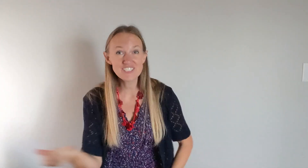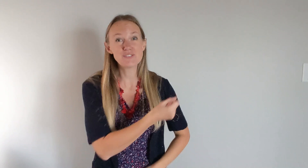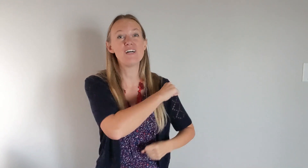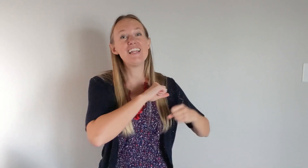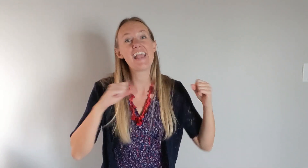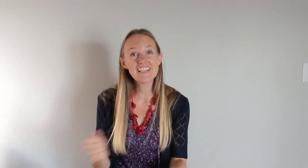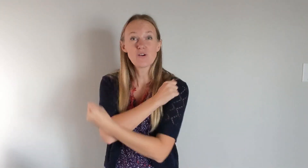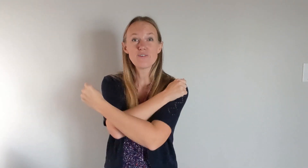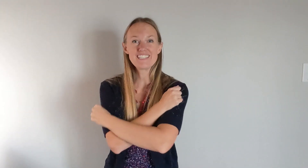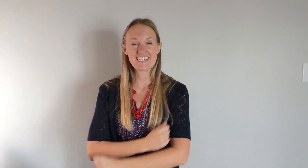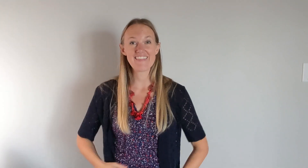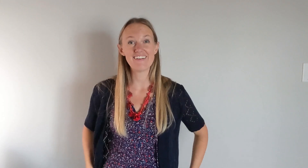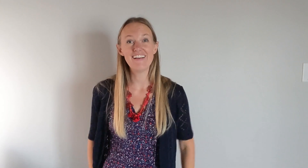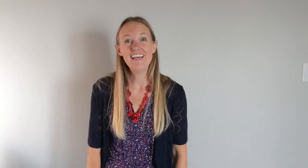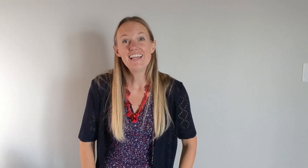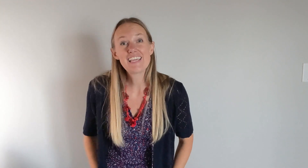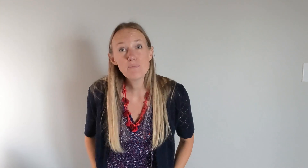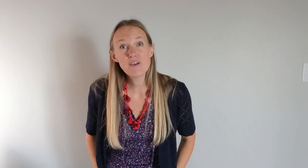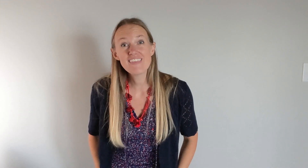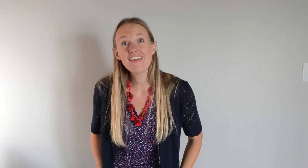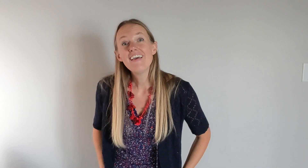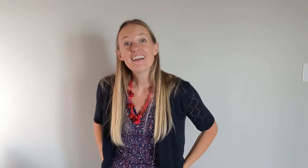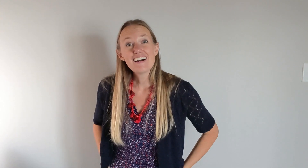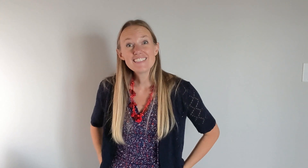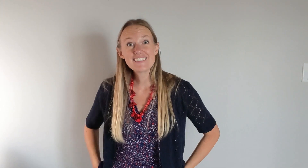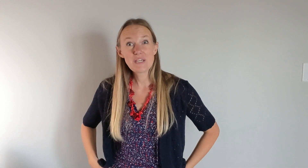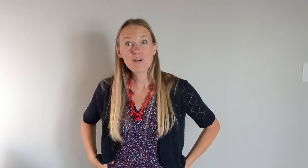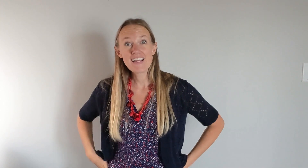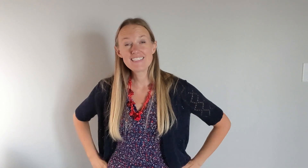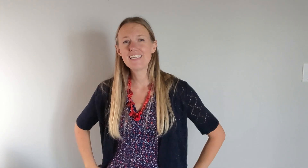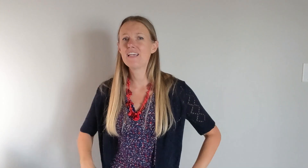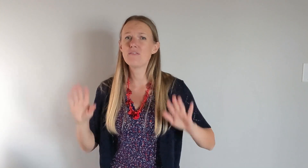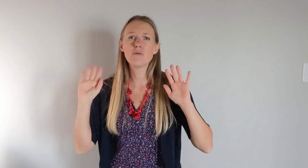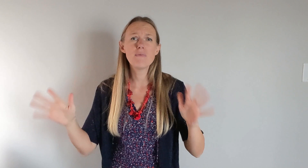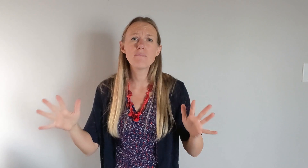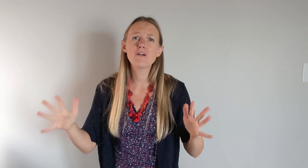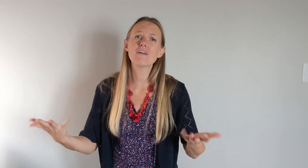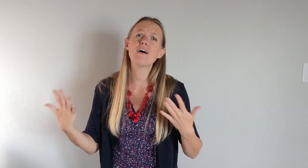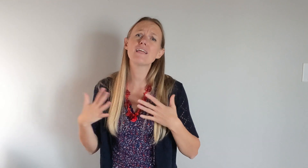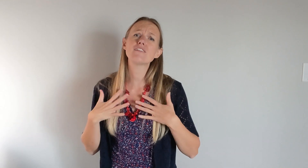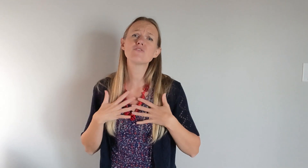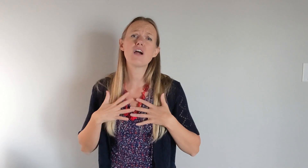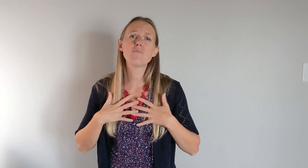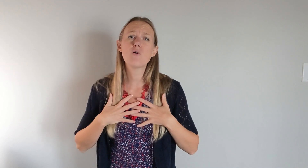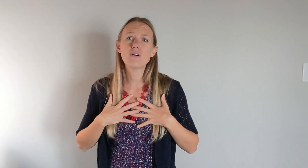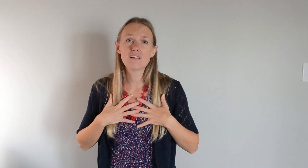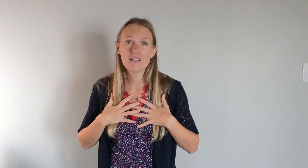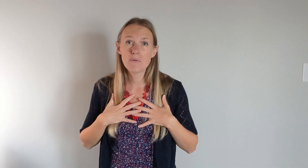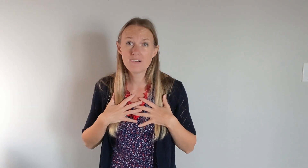verse 1 and the chorus together. Keep with it. Guys, just keep practicing, and remember, God cares far more